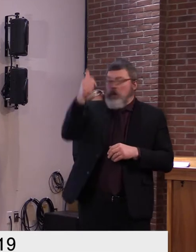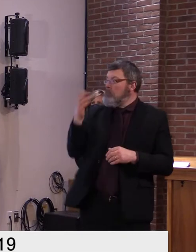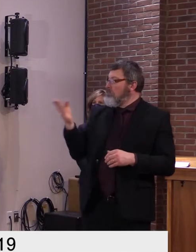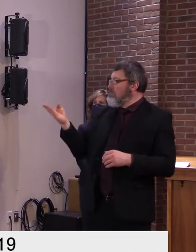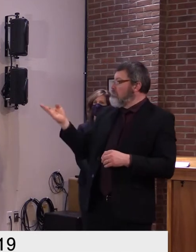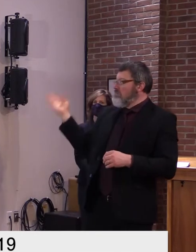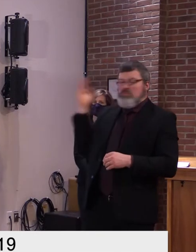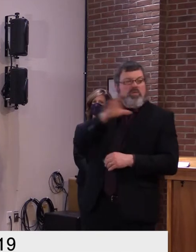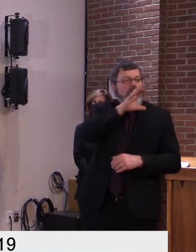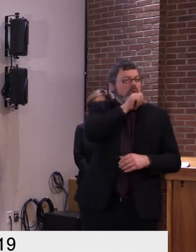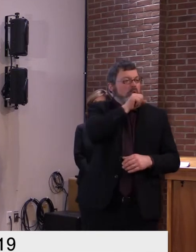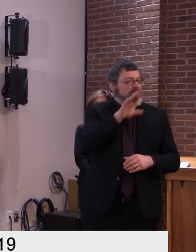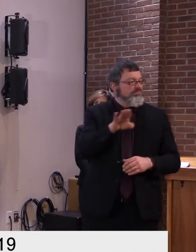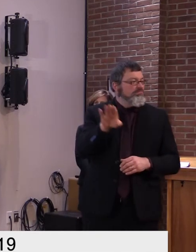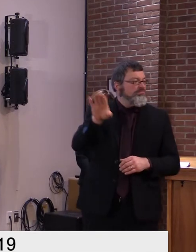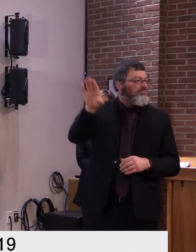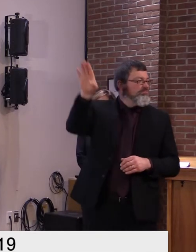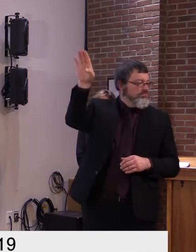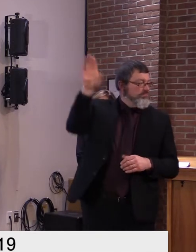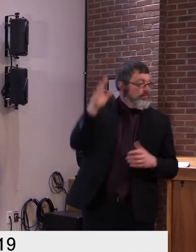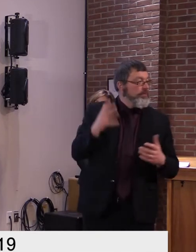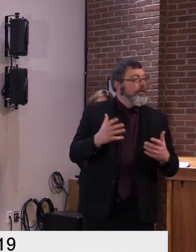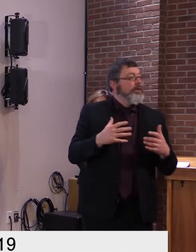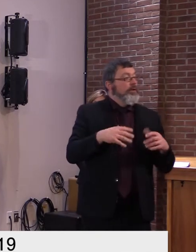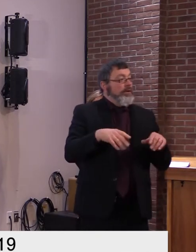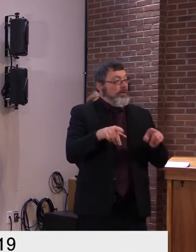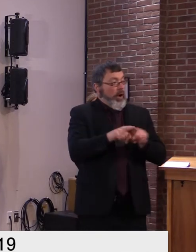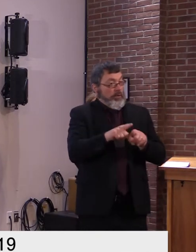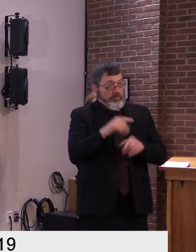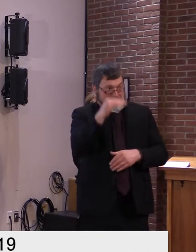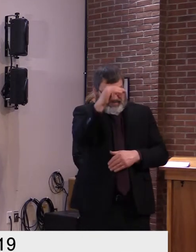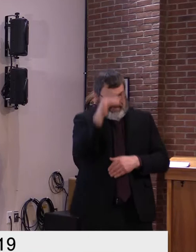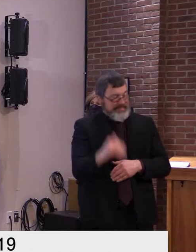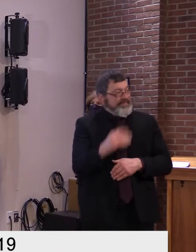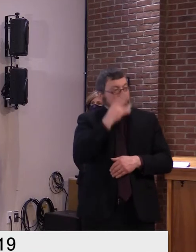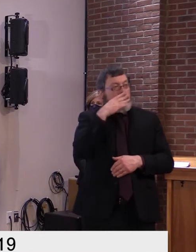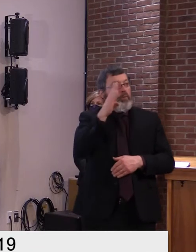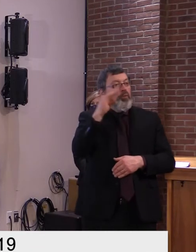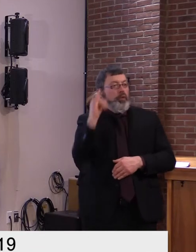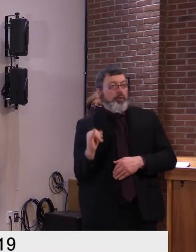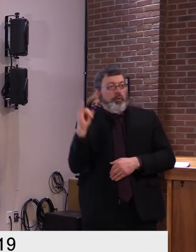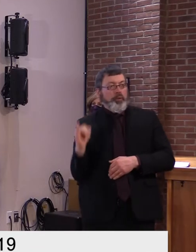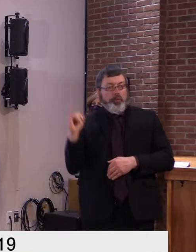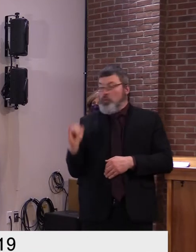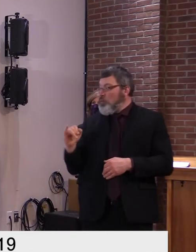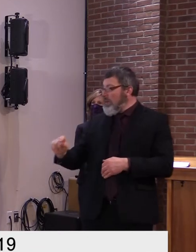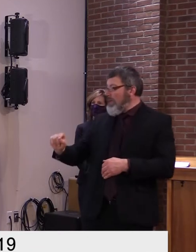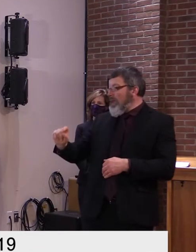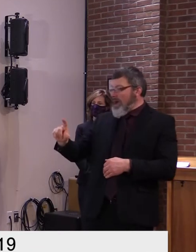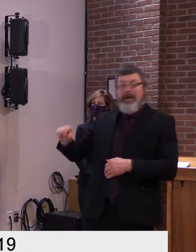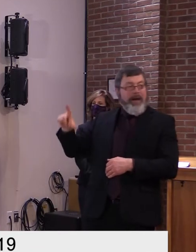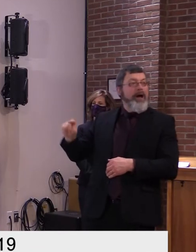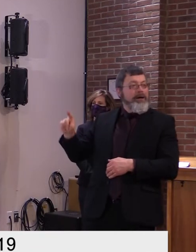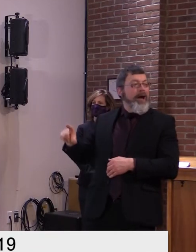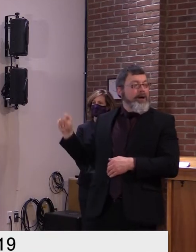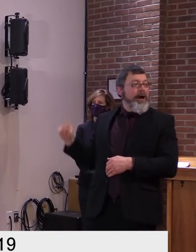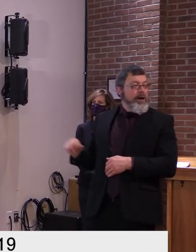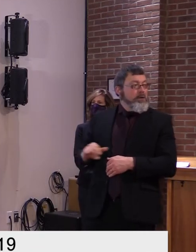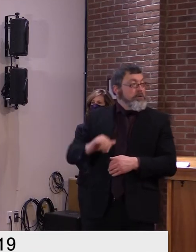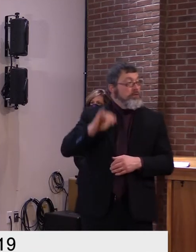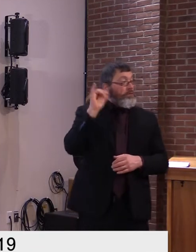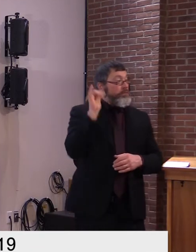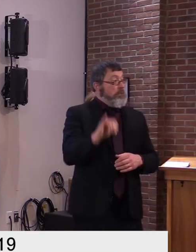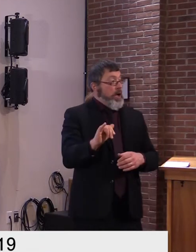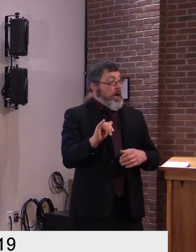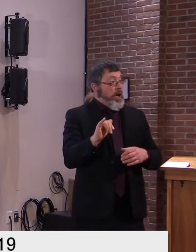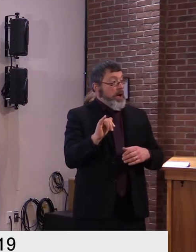the new cases on a daily basis, which clearly are not showing an increase. There is a